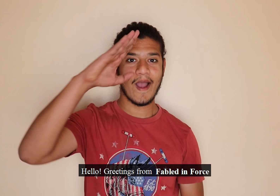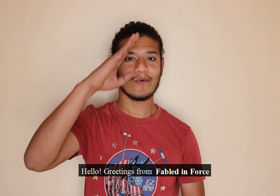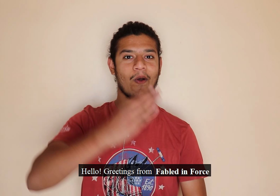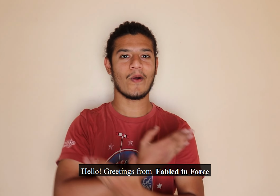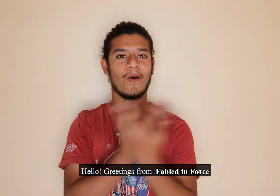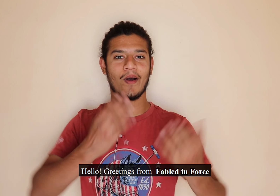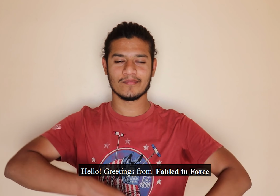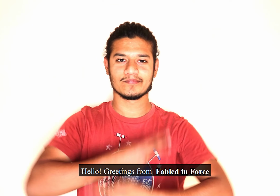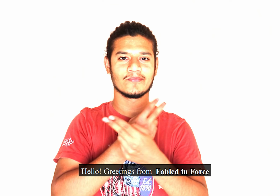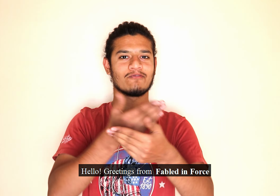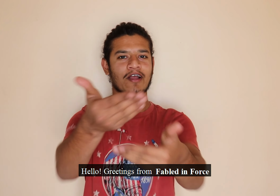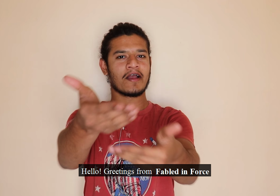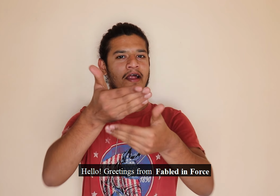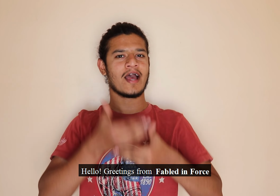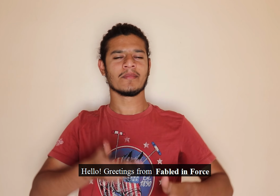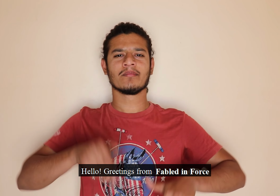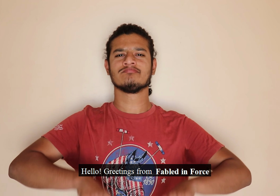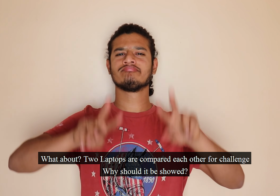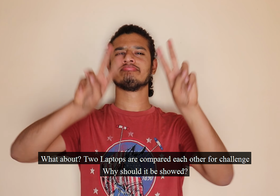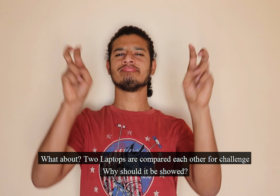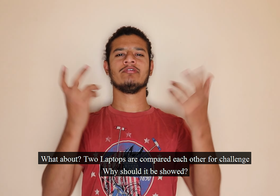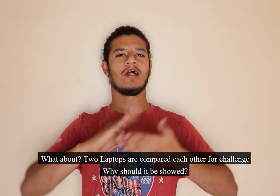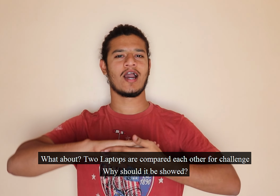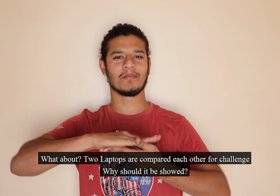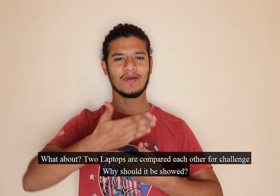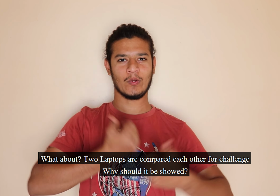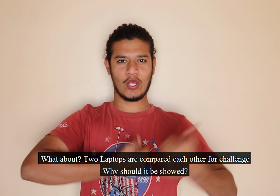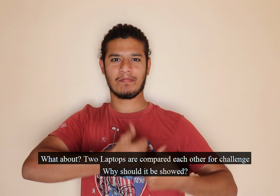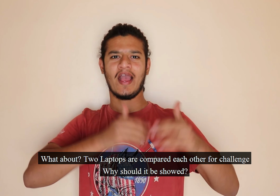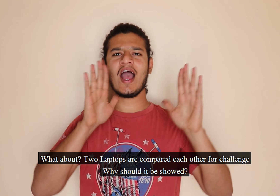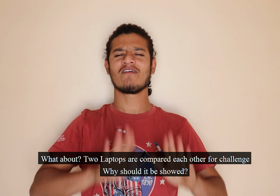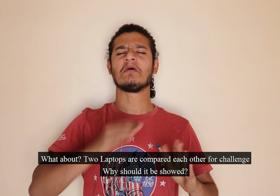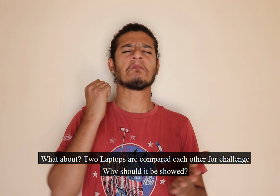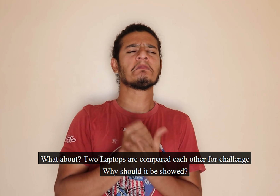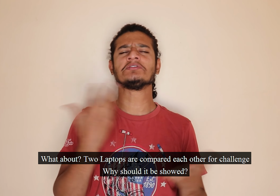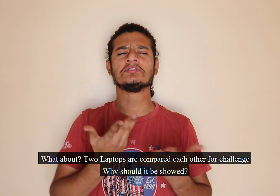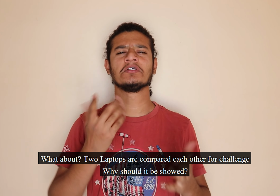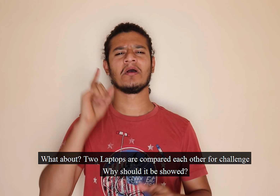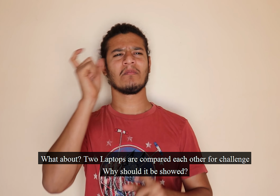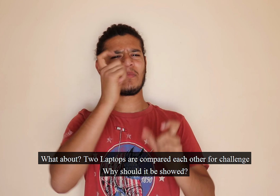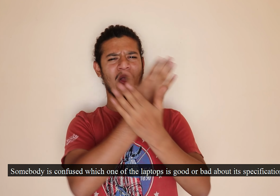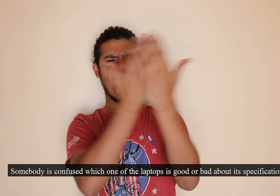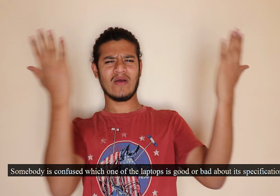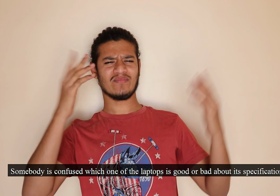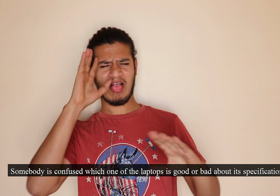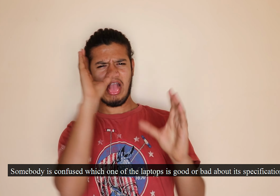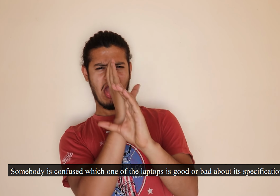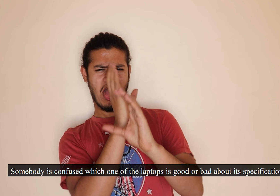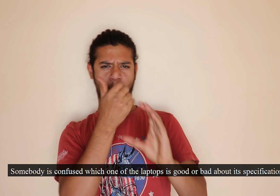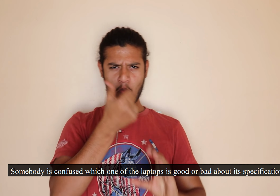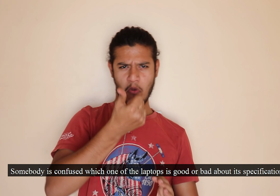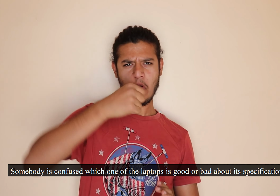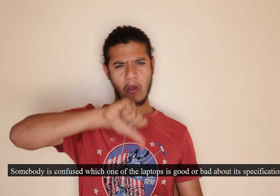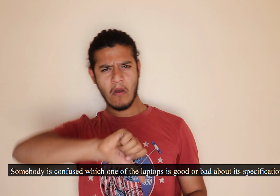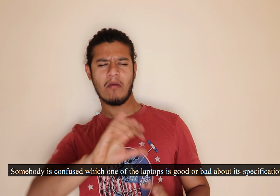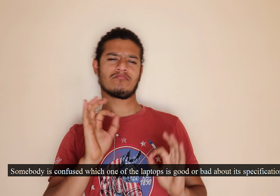Hello. Greetings from Fabled in Force. What about? Two laptops are compared each other for challenge. Why should it be showed? Somebody is confused which one of the laptops is good or